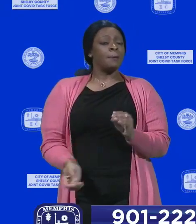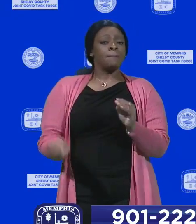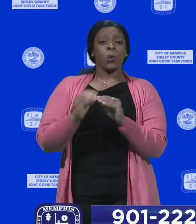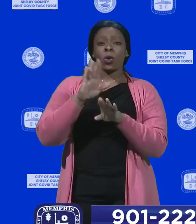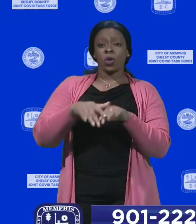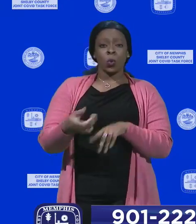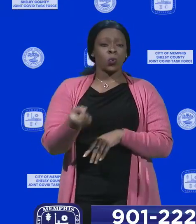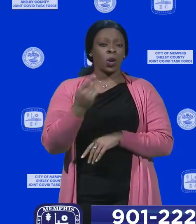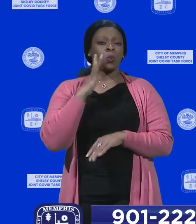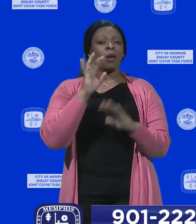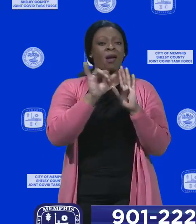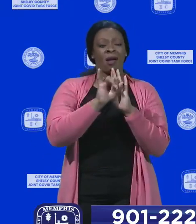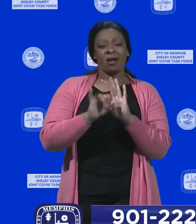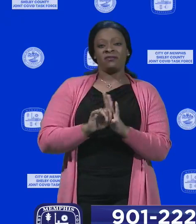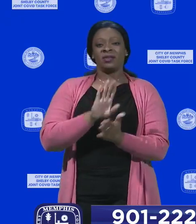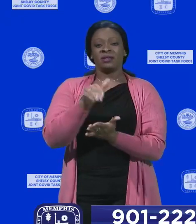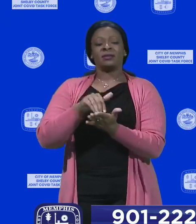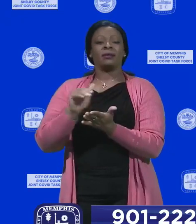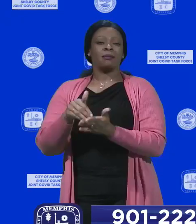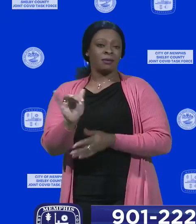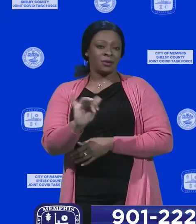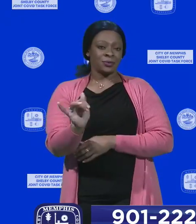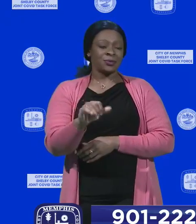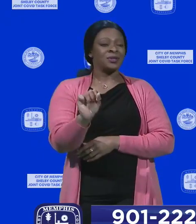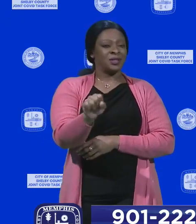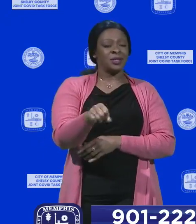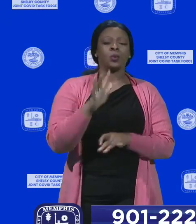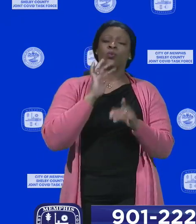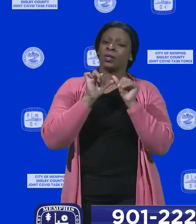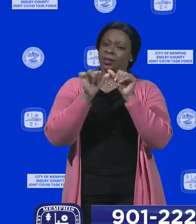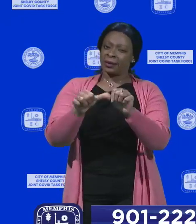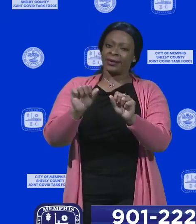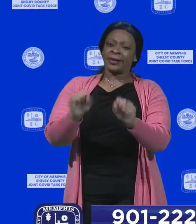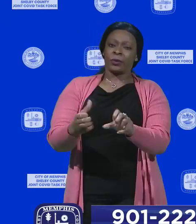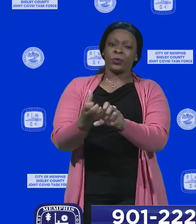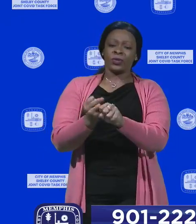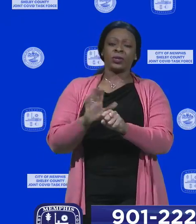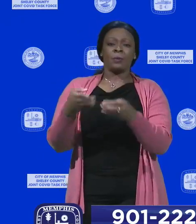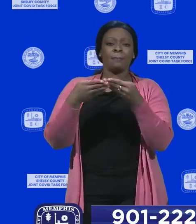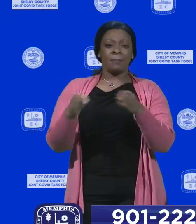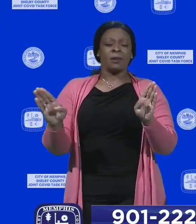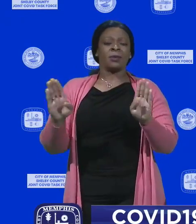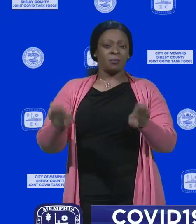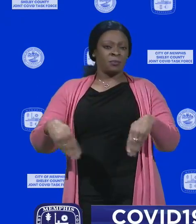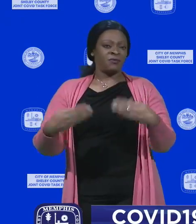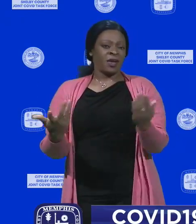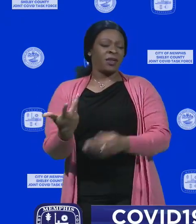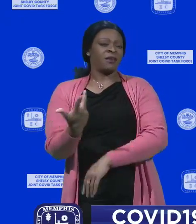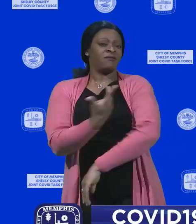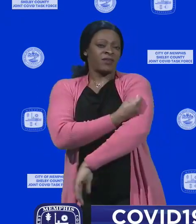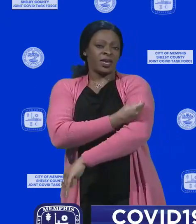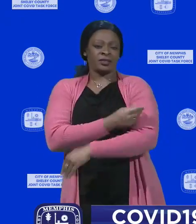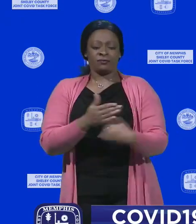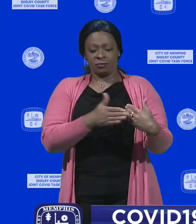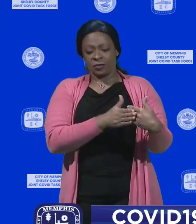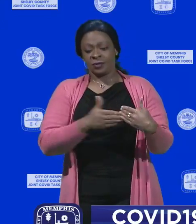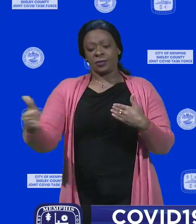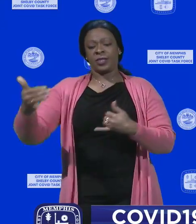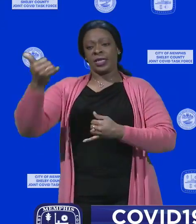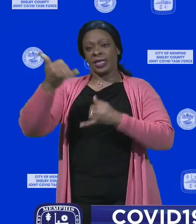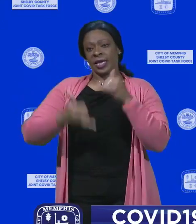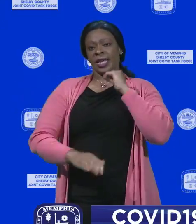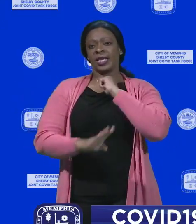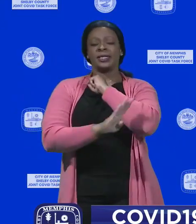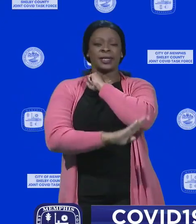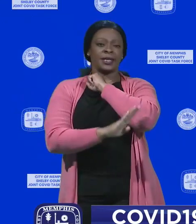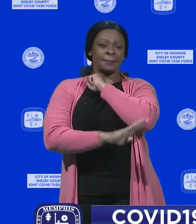one, then we'll identify that site as well. So yes, you'll continue to be able to have a publicly provided vaccine from now and through the end of